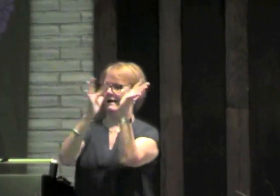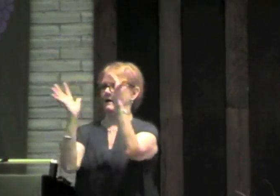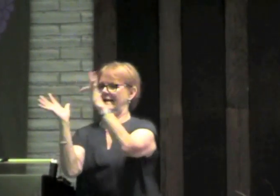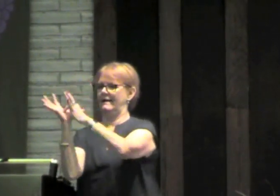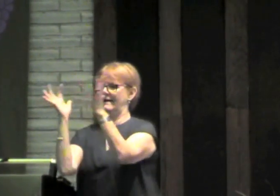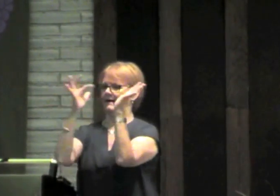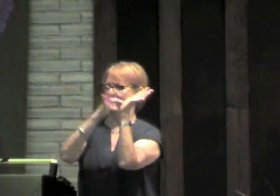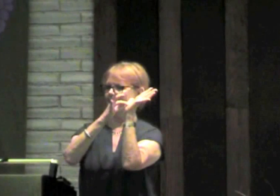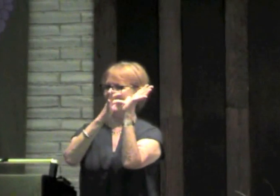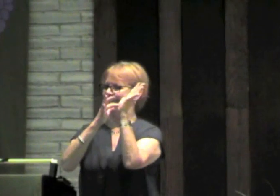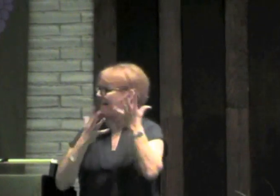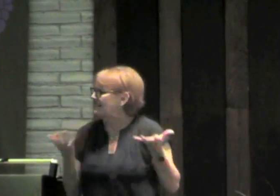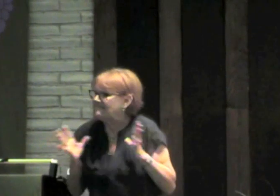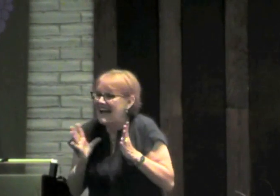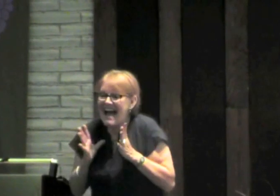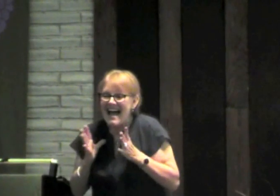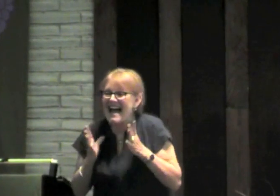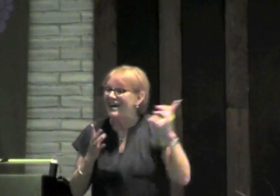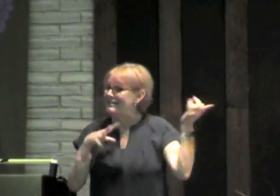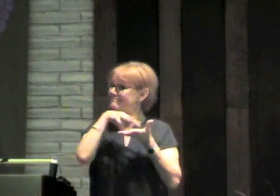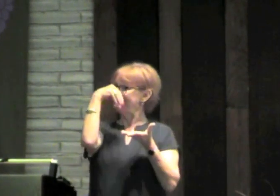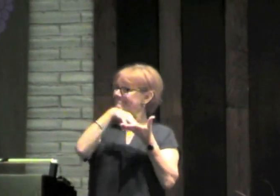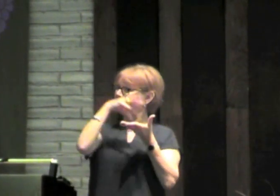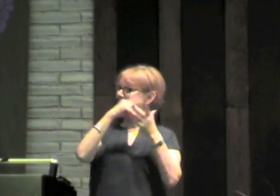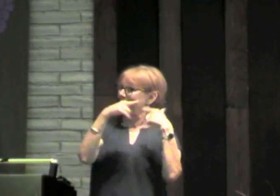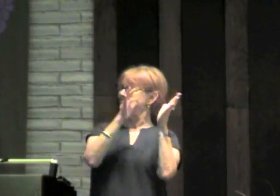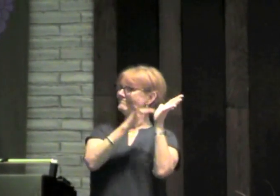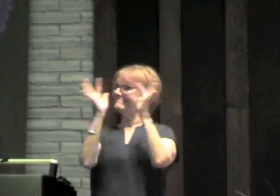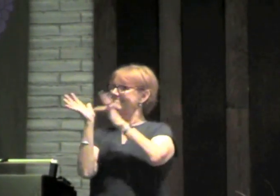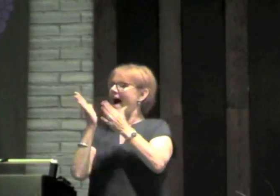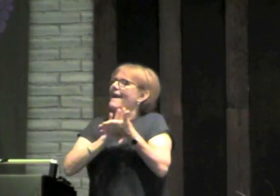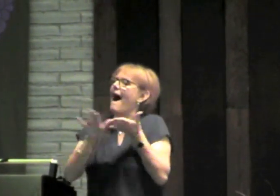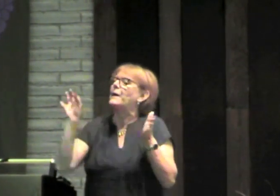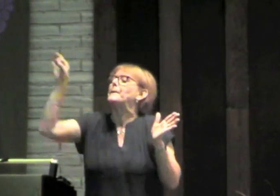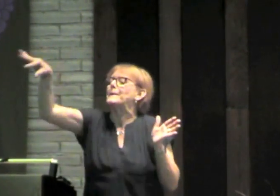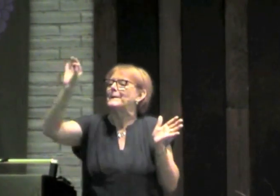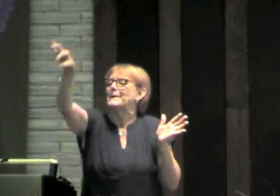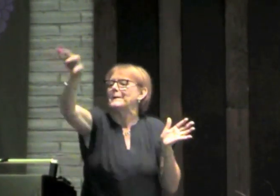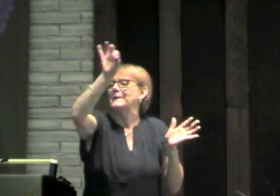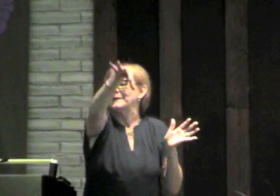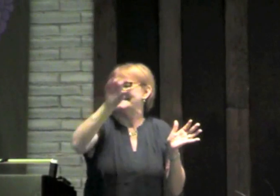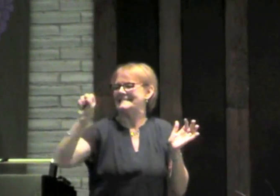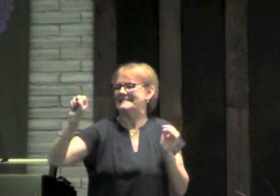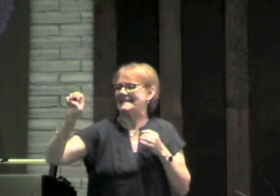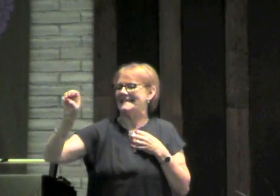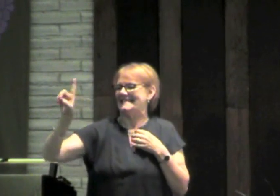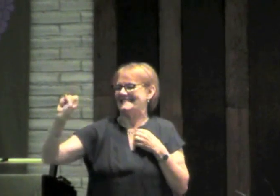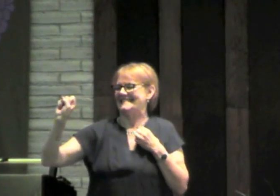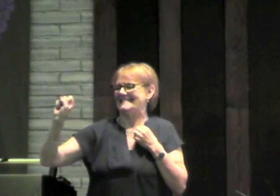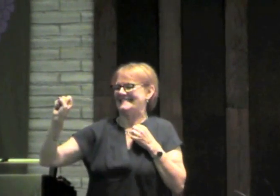is done with the index finger. And that was fine. She was learning about Jesus, so it was nice for us to be able to plant a